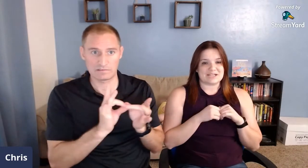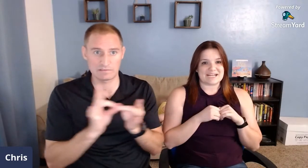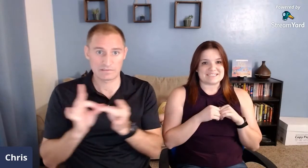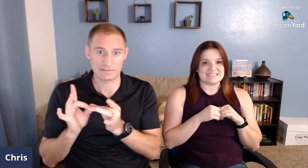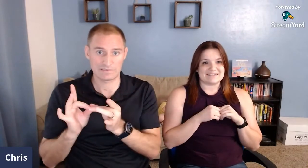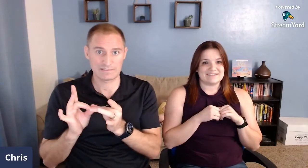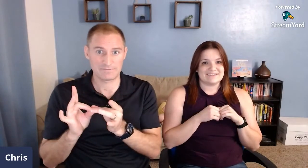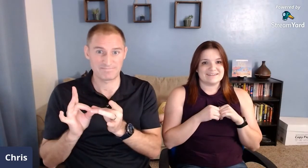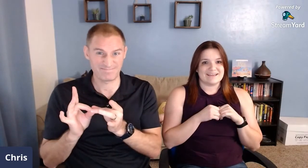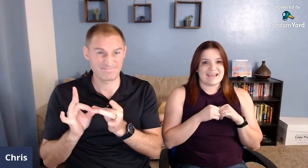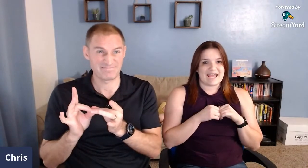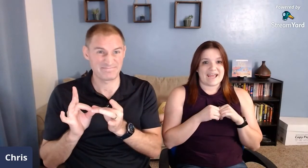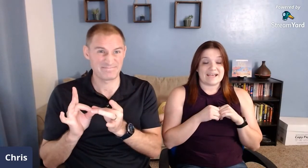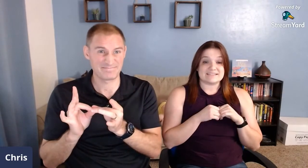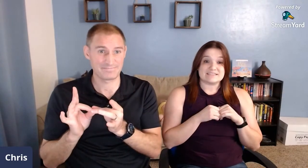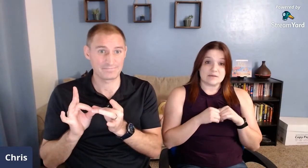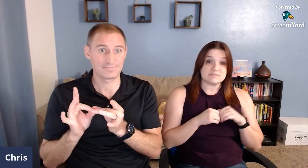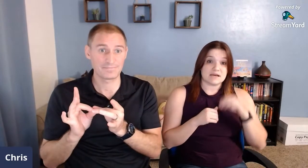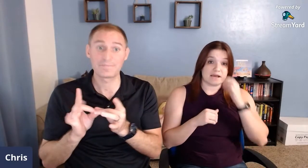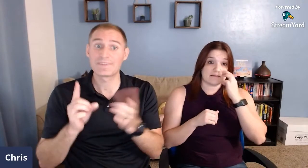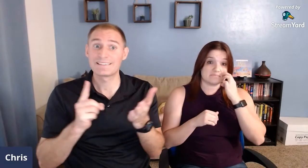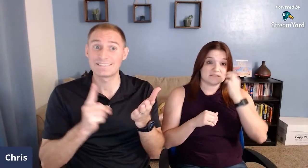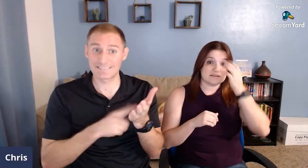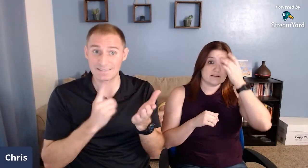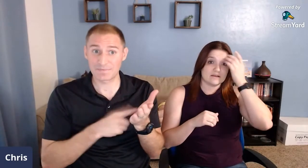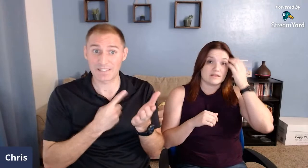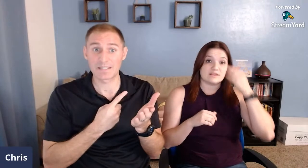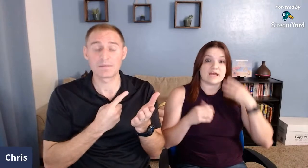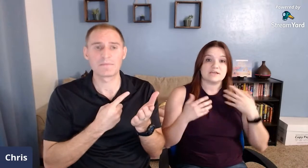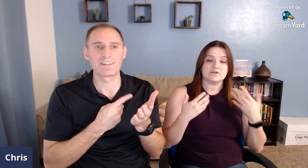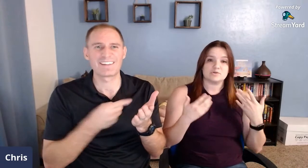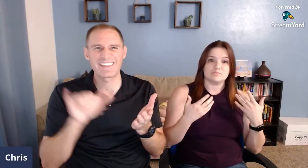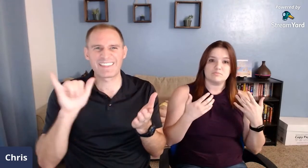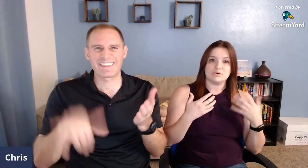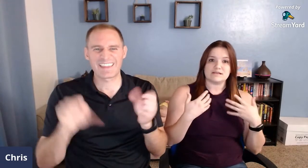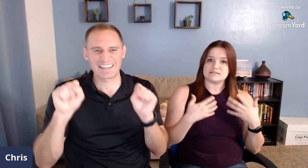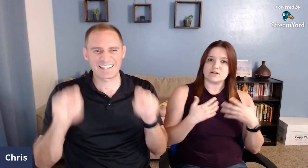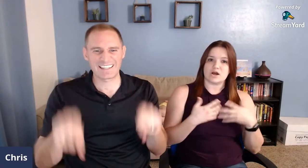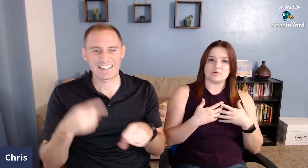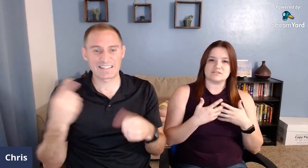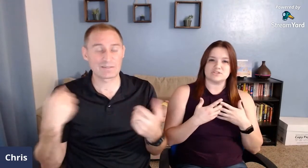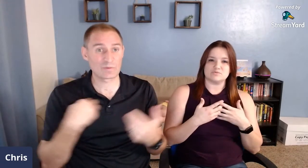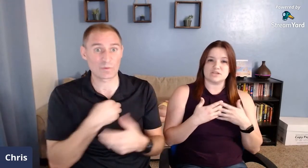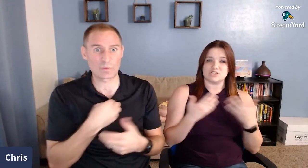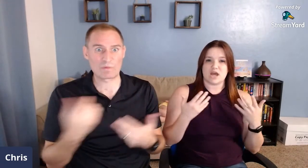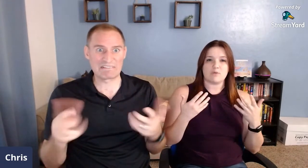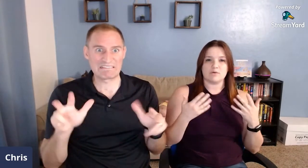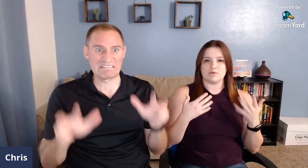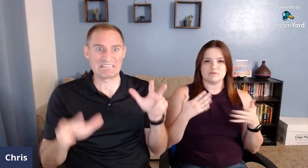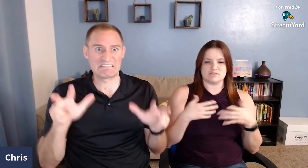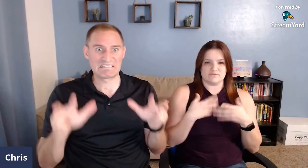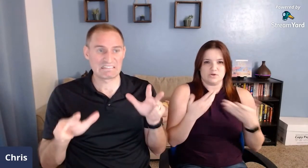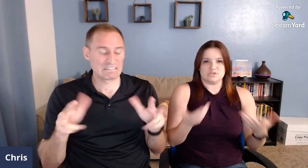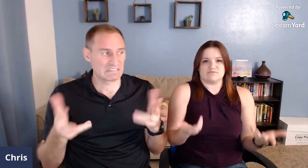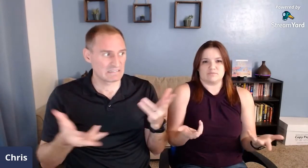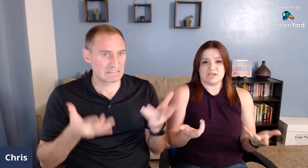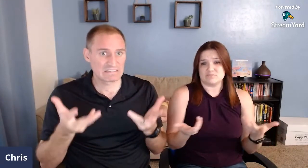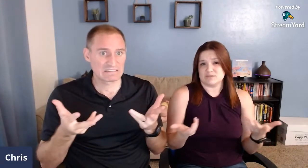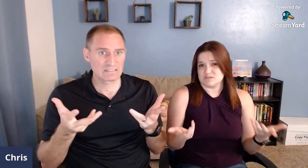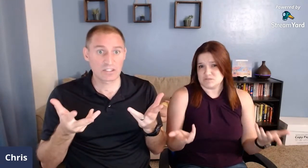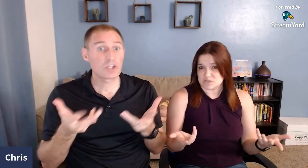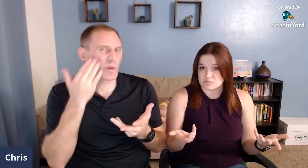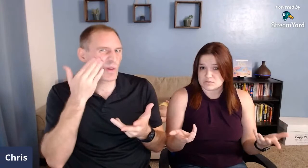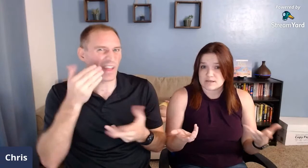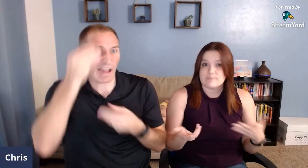and they're connected. And sometimes that can put us in an awkward situation, not where we would divulge